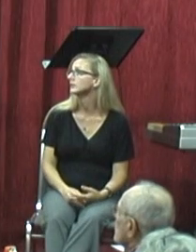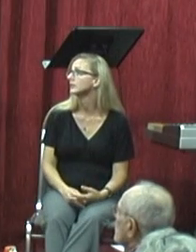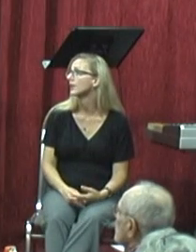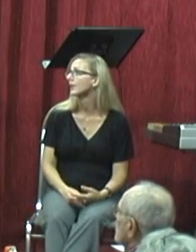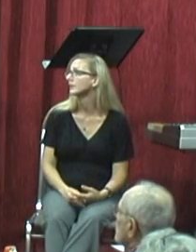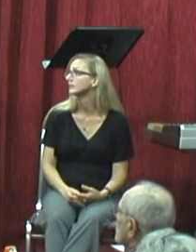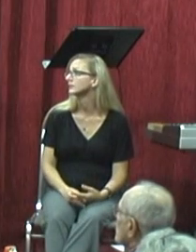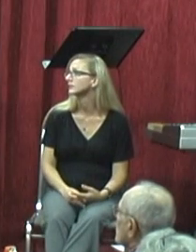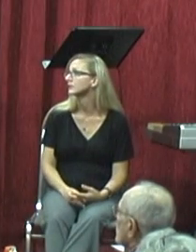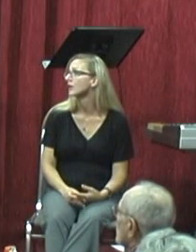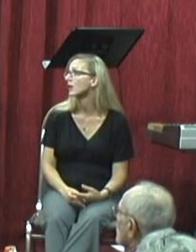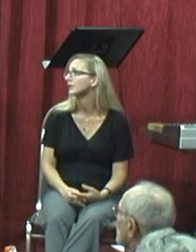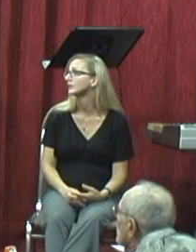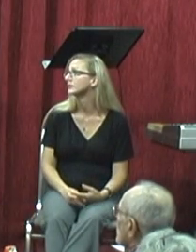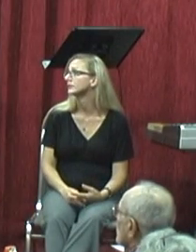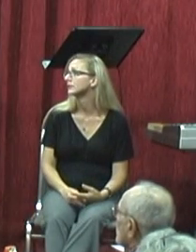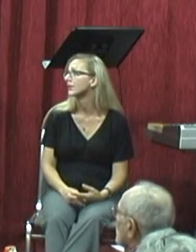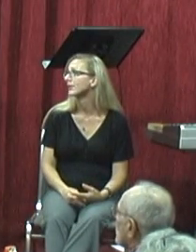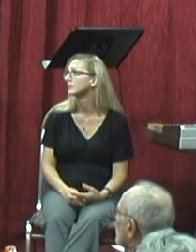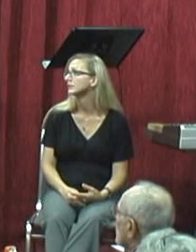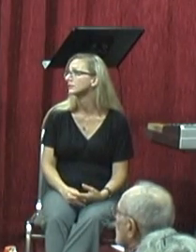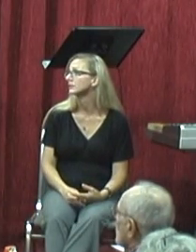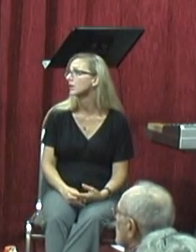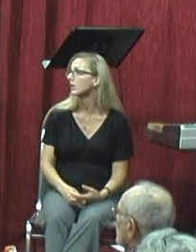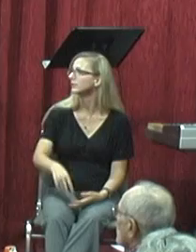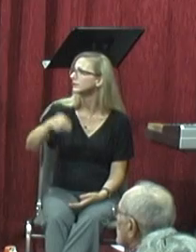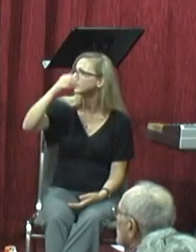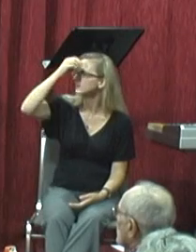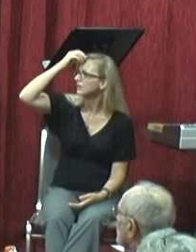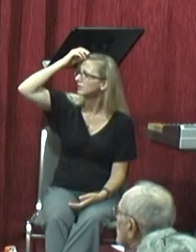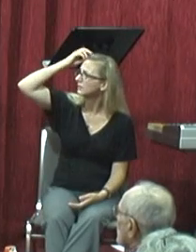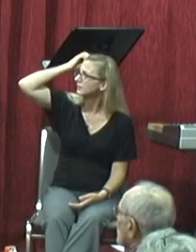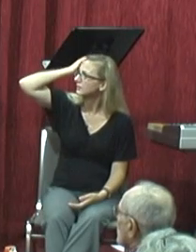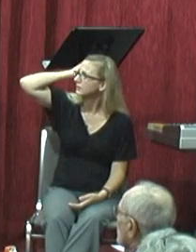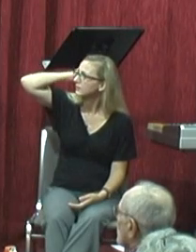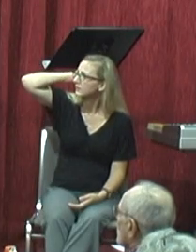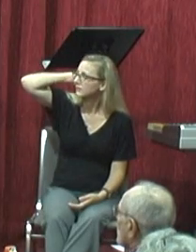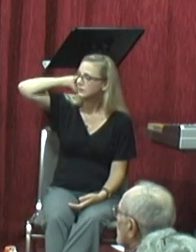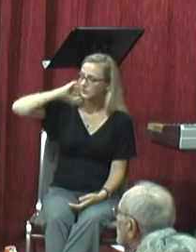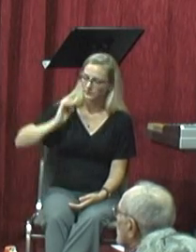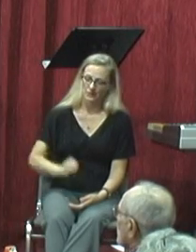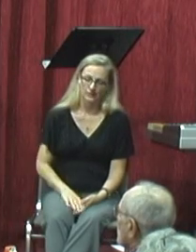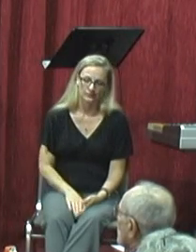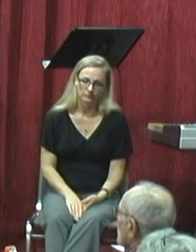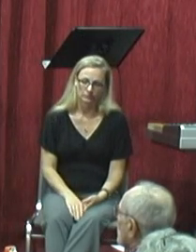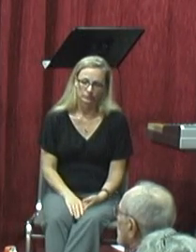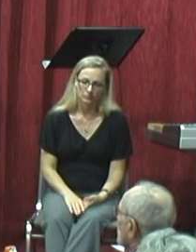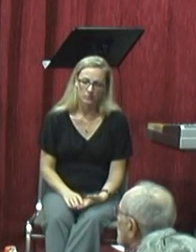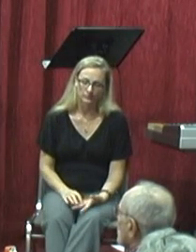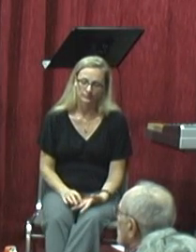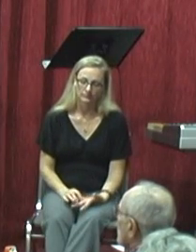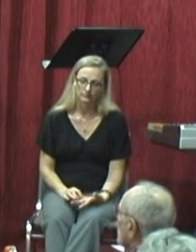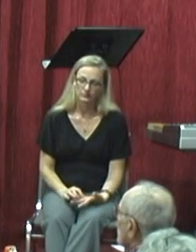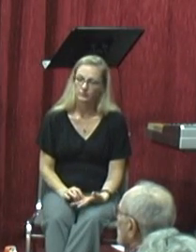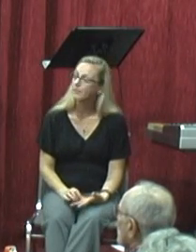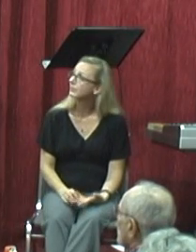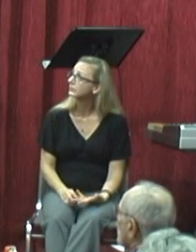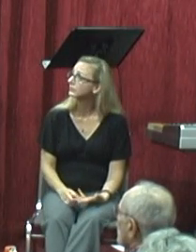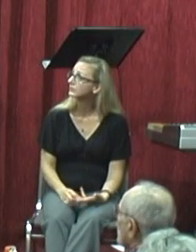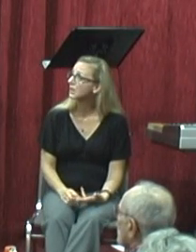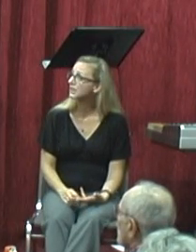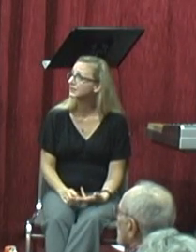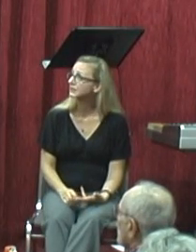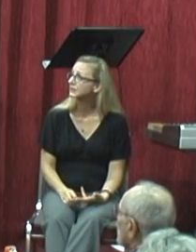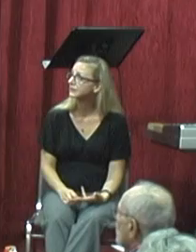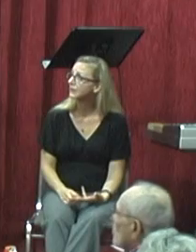that's the Pharisees, you will certainly not enter the kingdom of heaven. It's pretty serious,